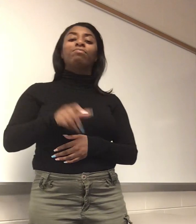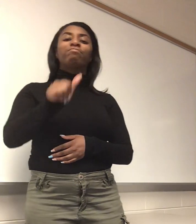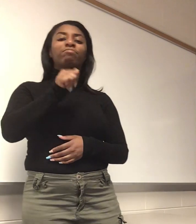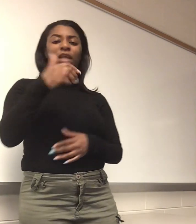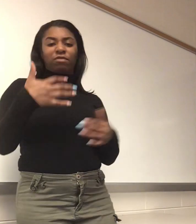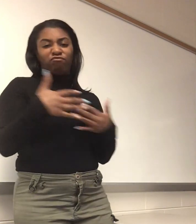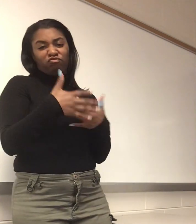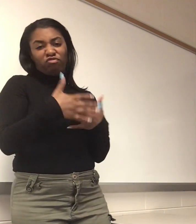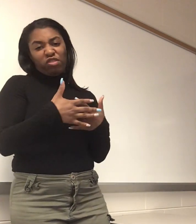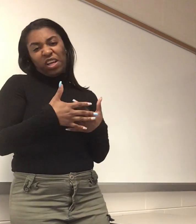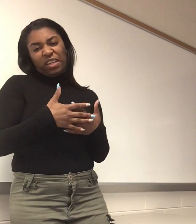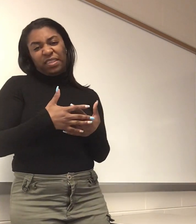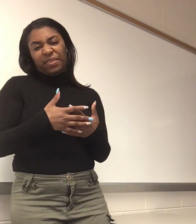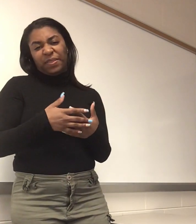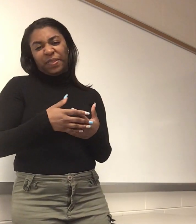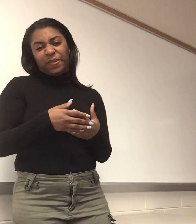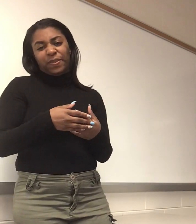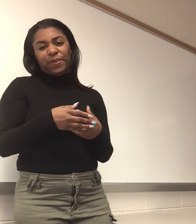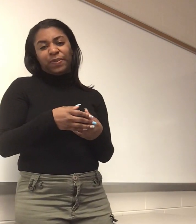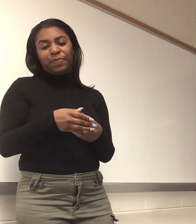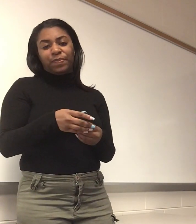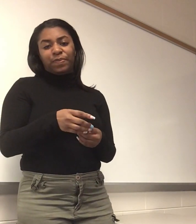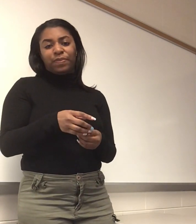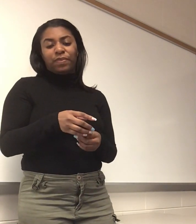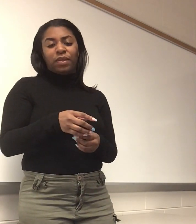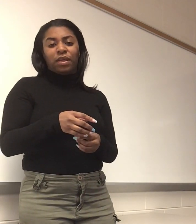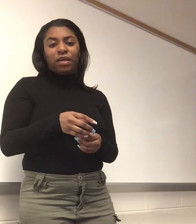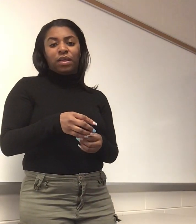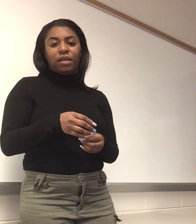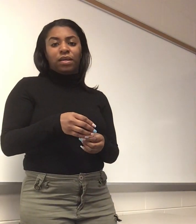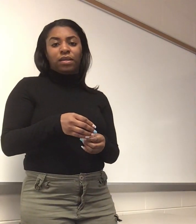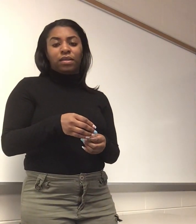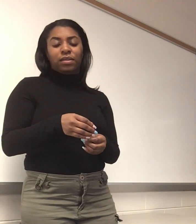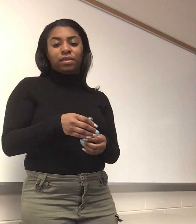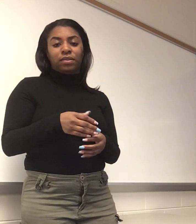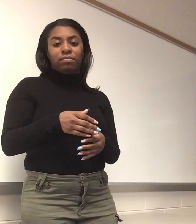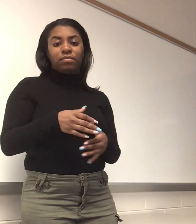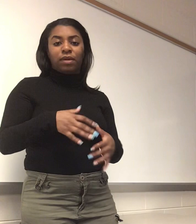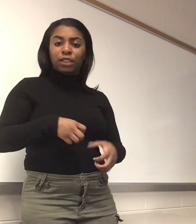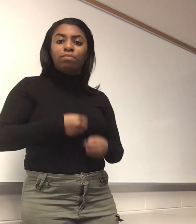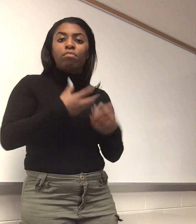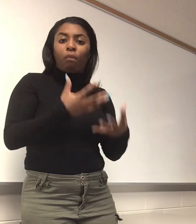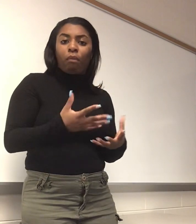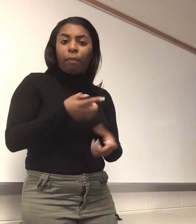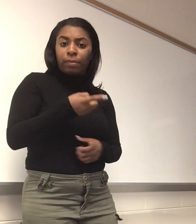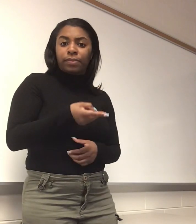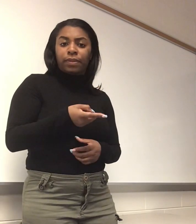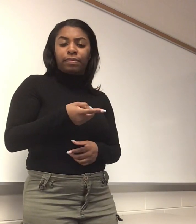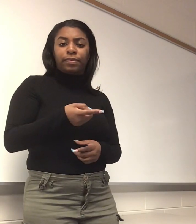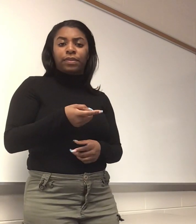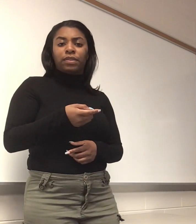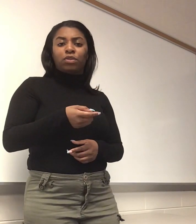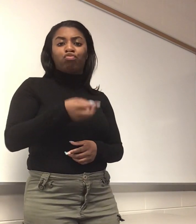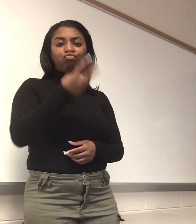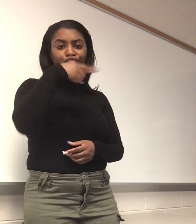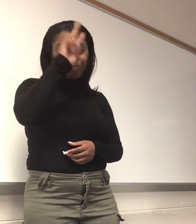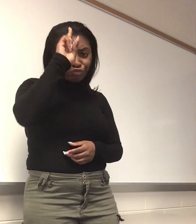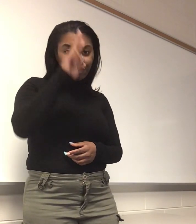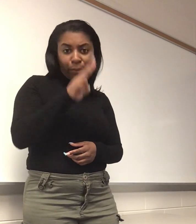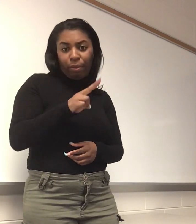on everyone else's mind. Absolutely. And then if he says something that does kind of hit close to home, everybody says, oh, well, he's always saying ridiculous things like that. It makes